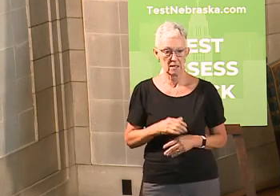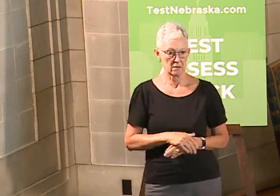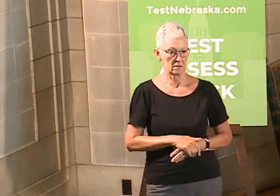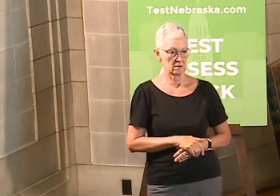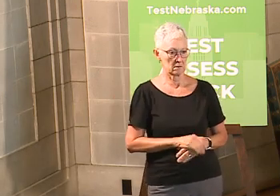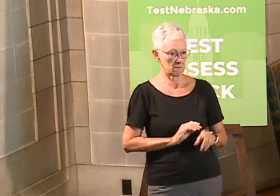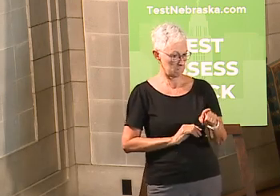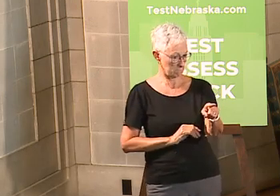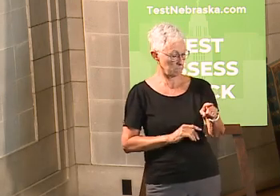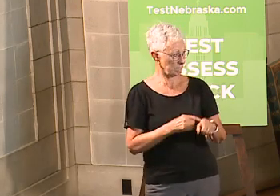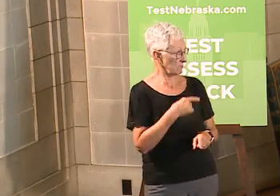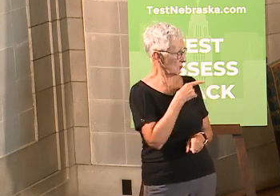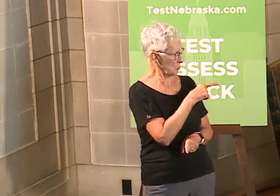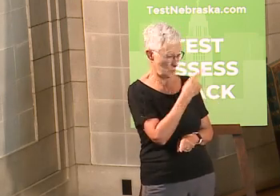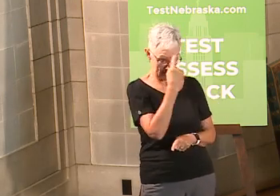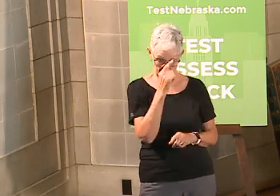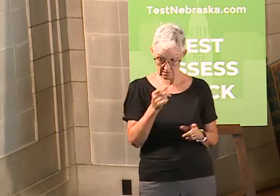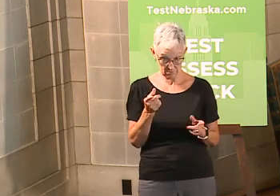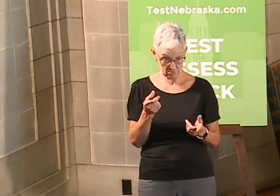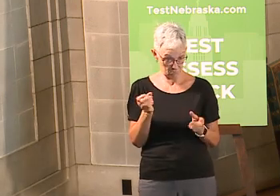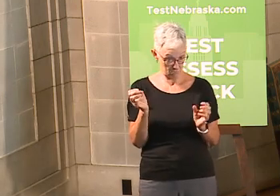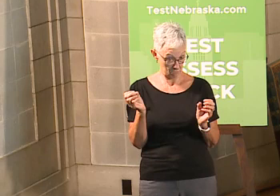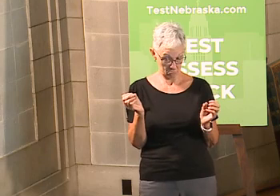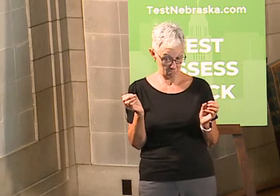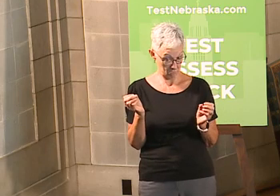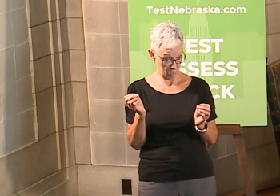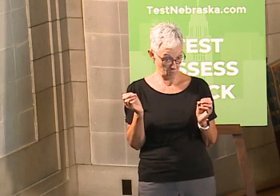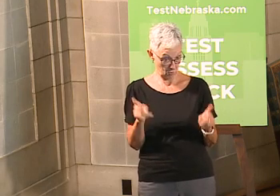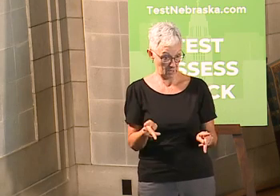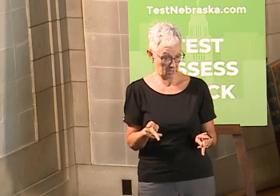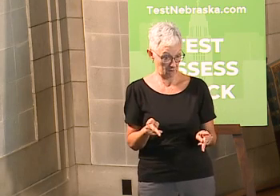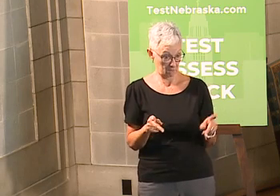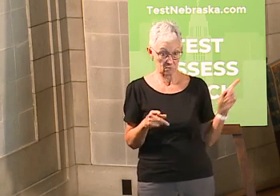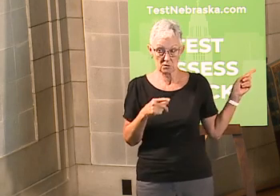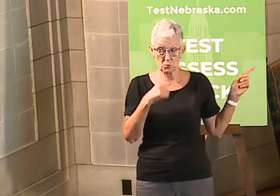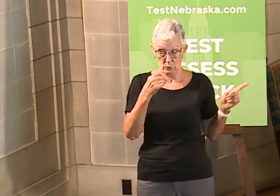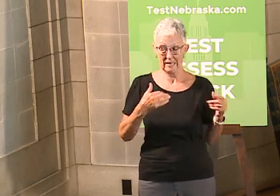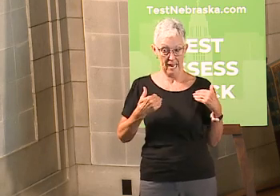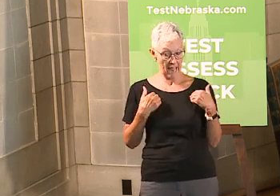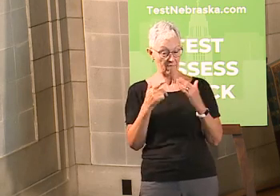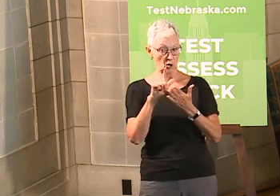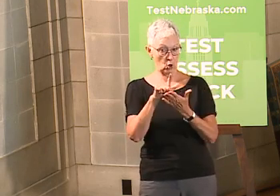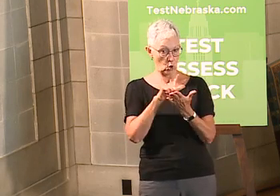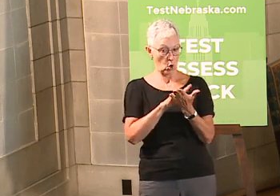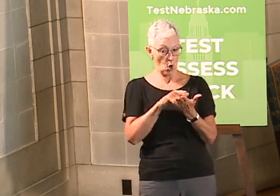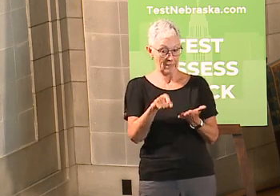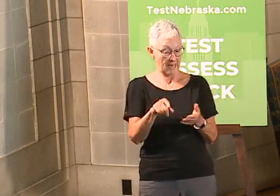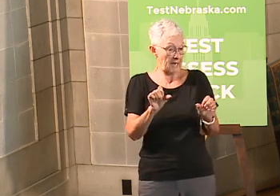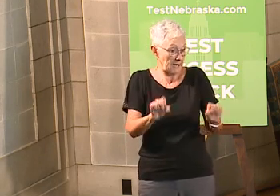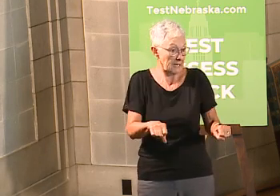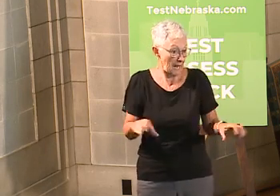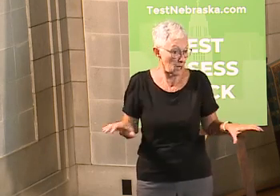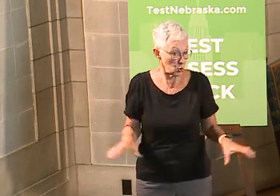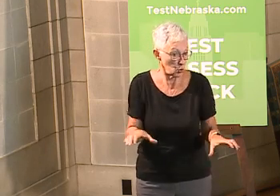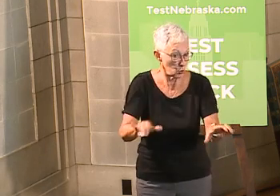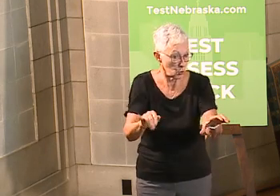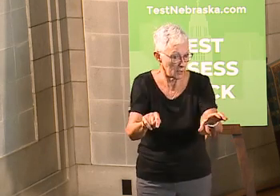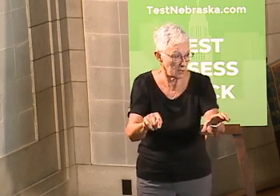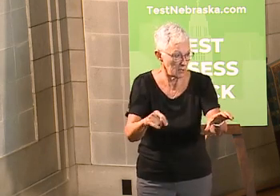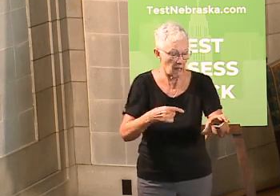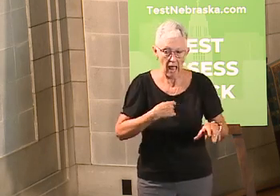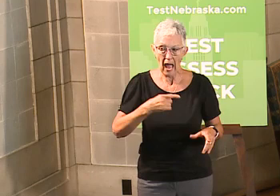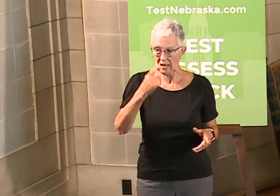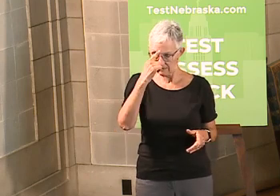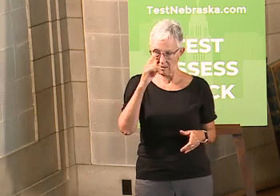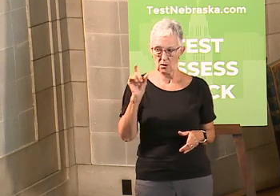But you're okay with that? Well, it's statute that they can do it. So I disagree with their process. I think we're